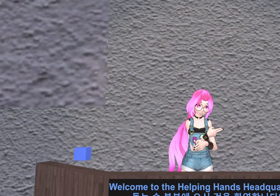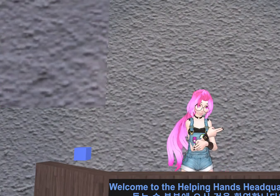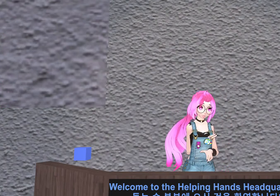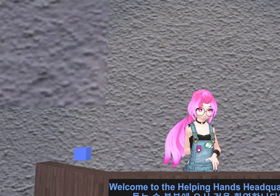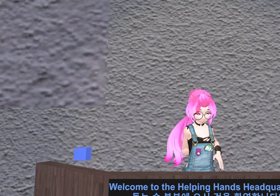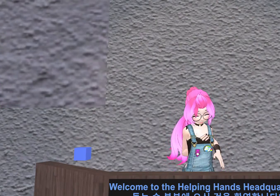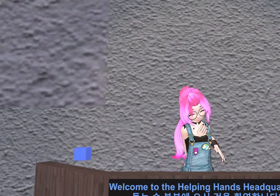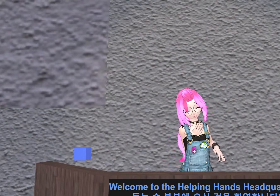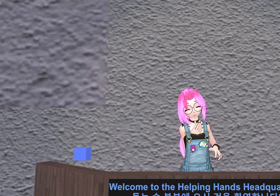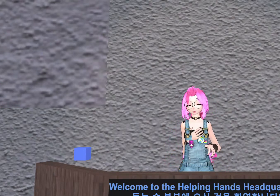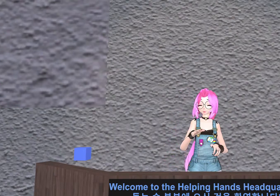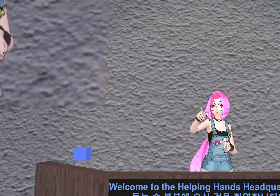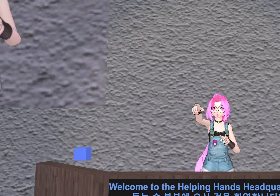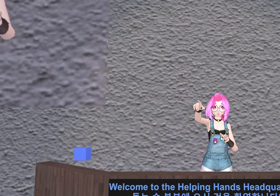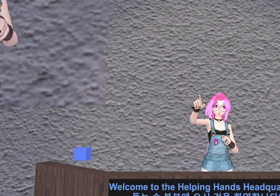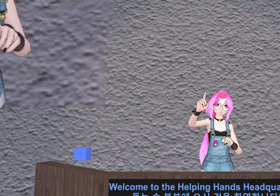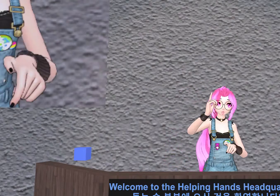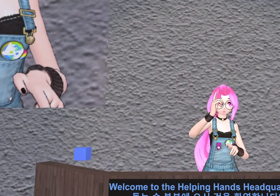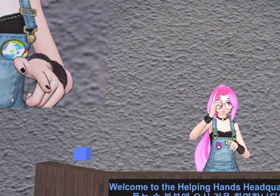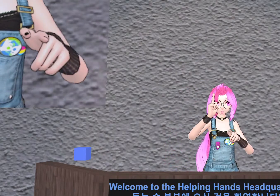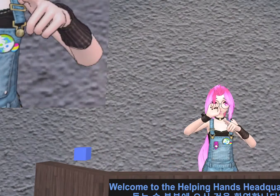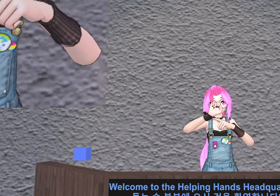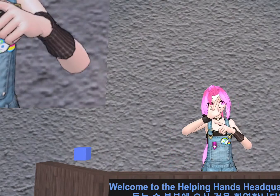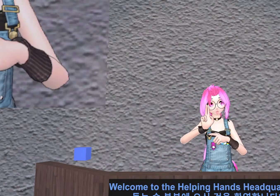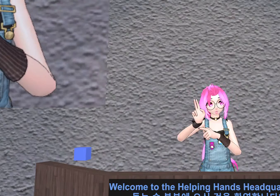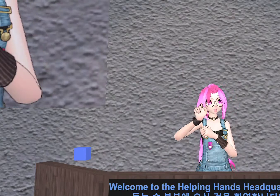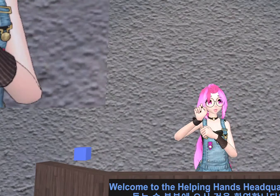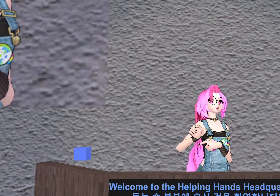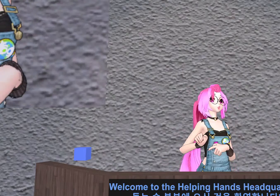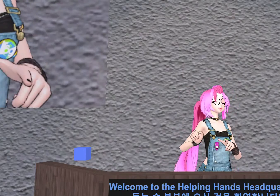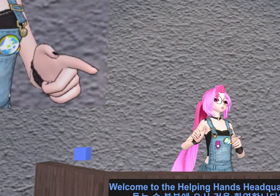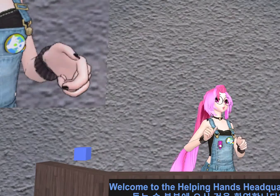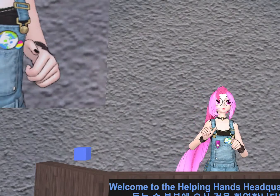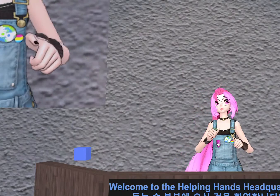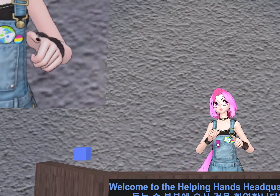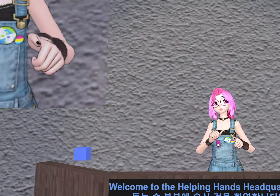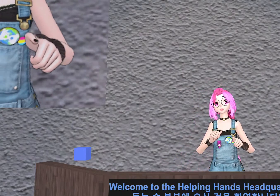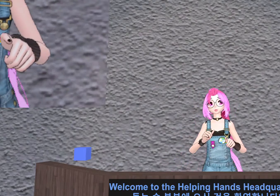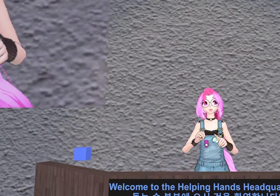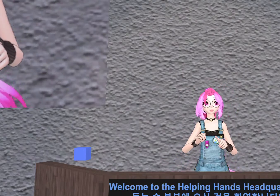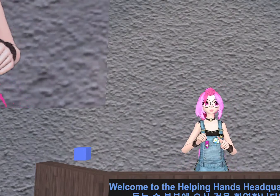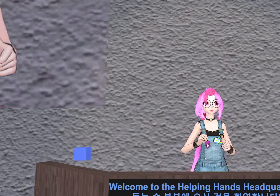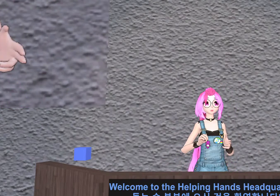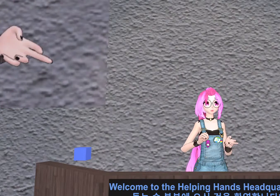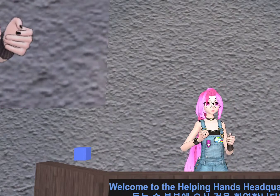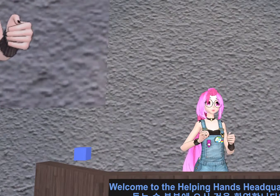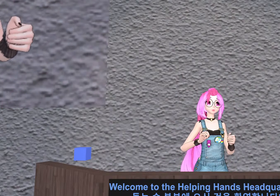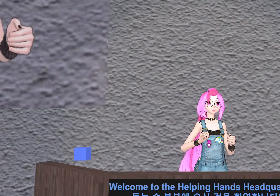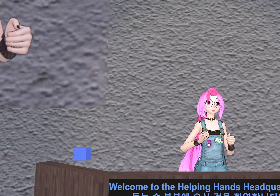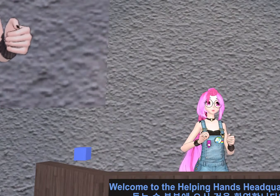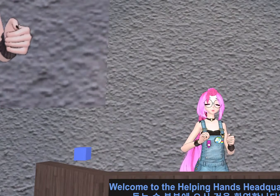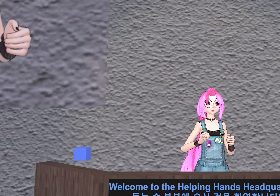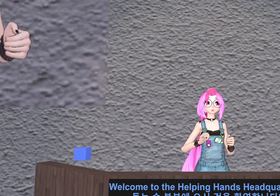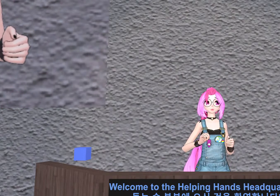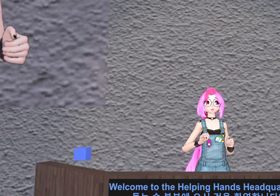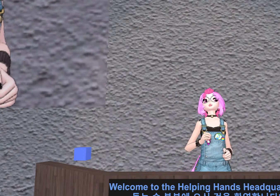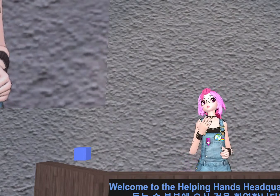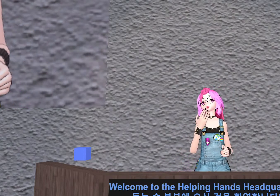and make everything worse. There you go. Somebody said it. The devs. I thought they were going to say Xbox